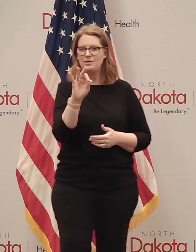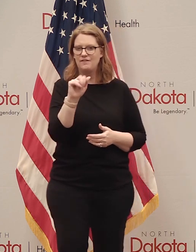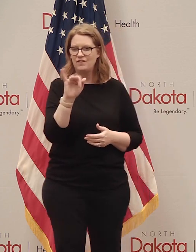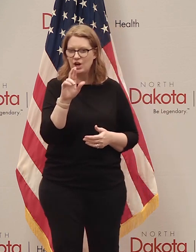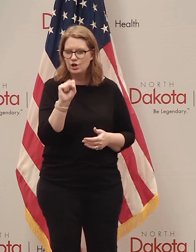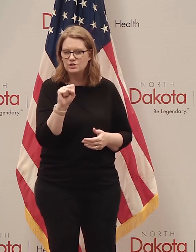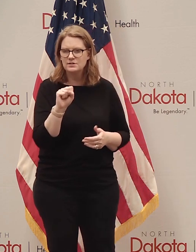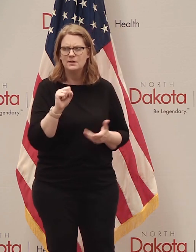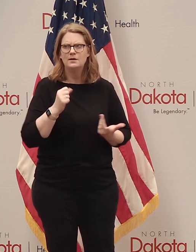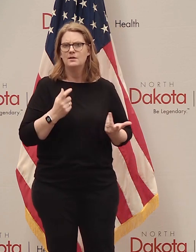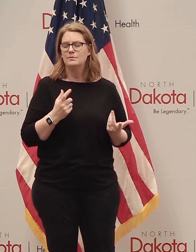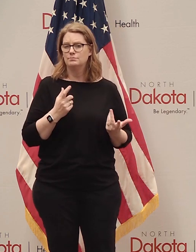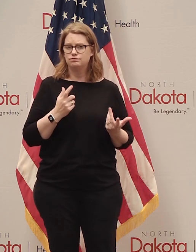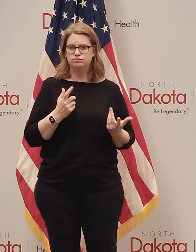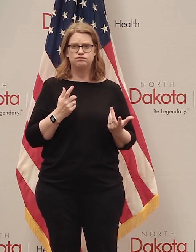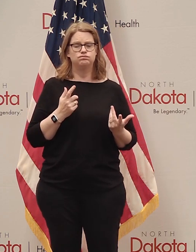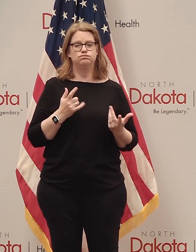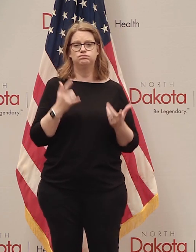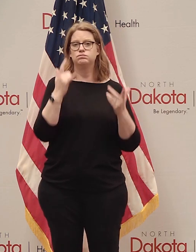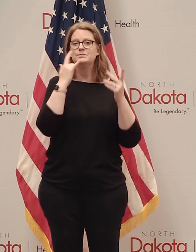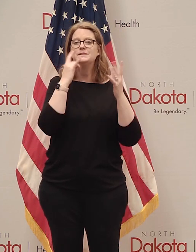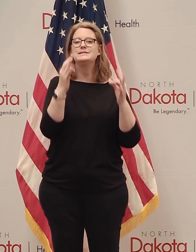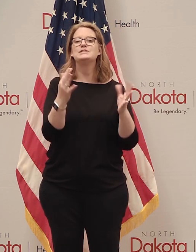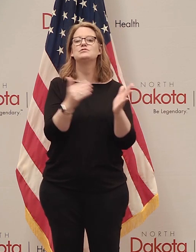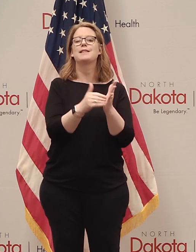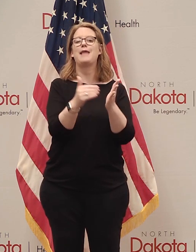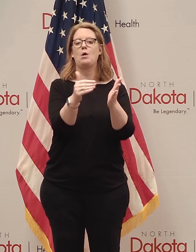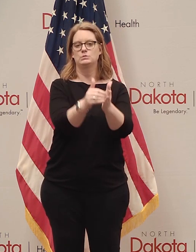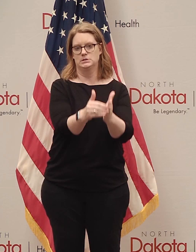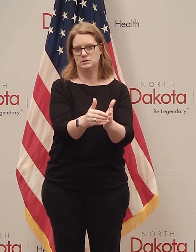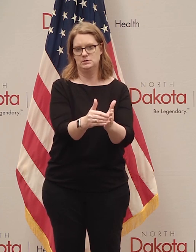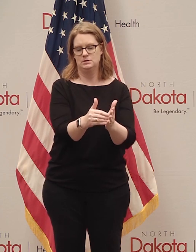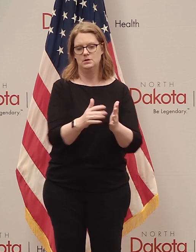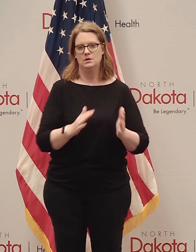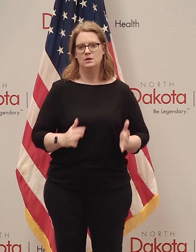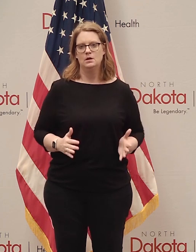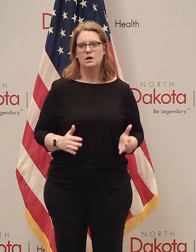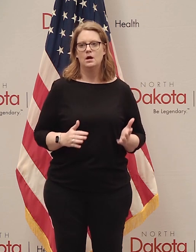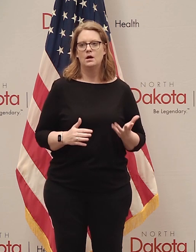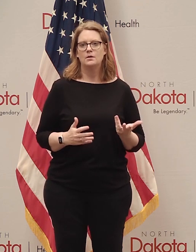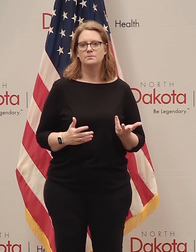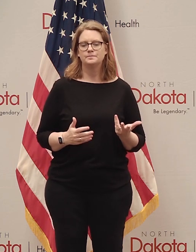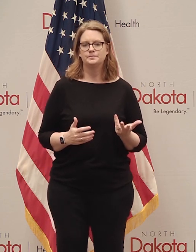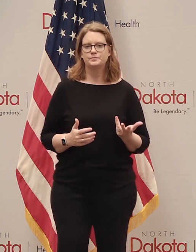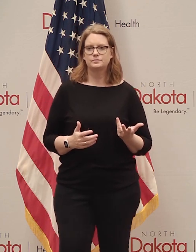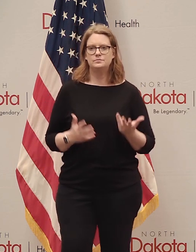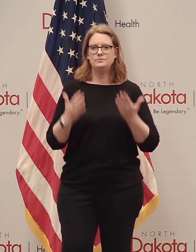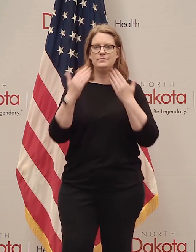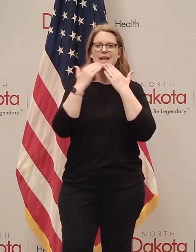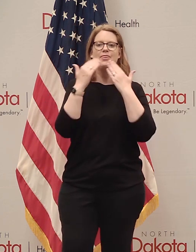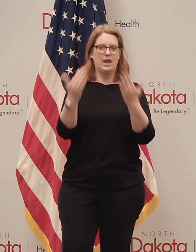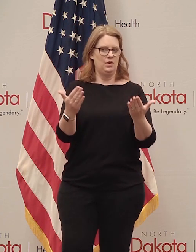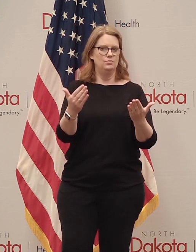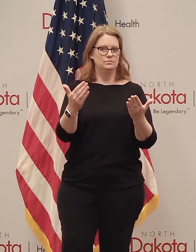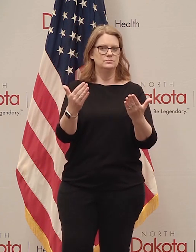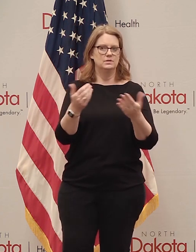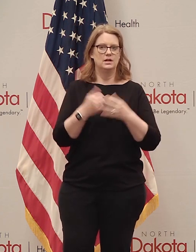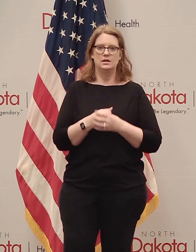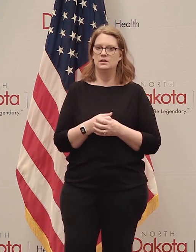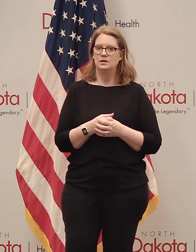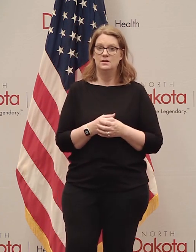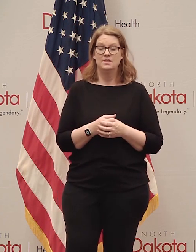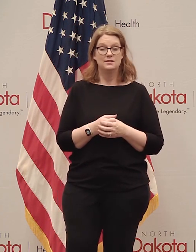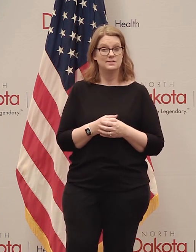just, again, thousands of decisions to be made. And I want to say that, again, thank you, because through all of this, it's the